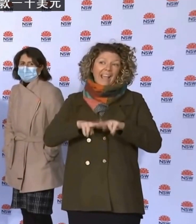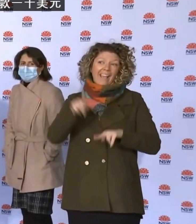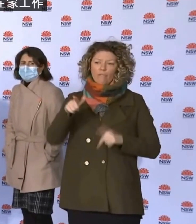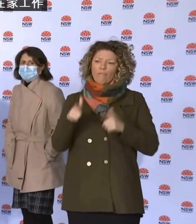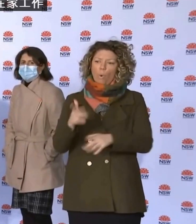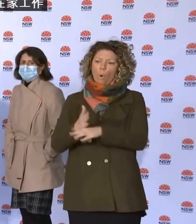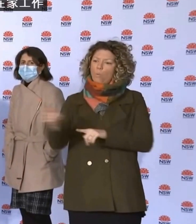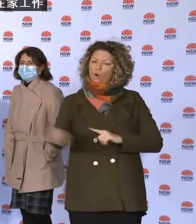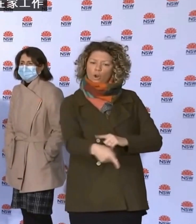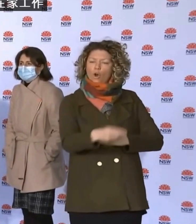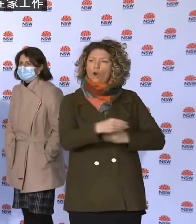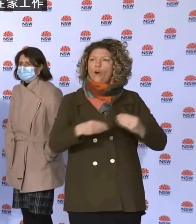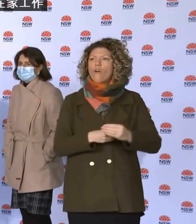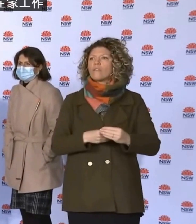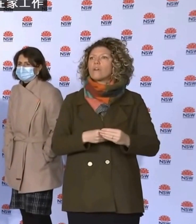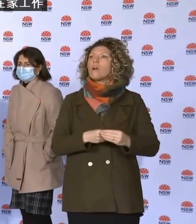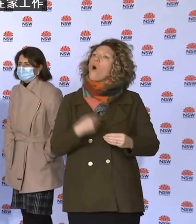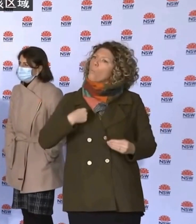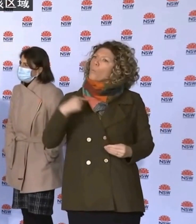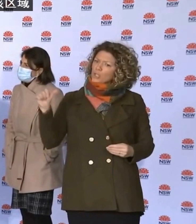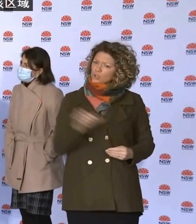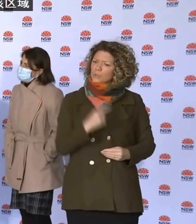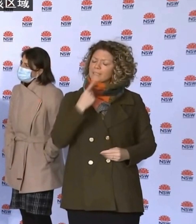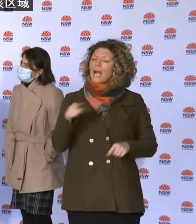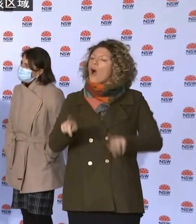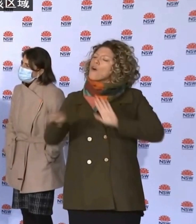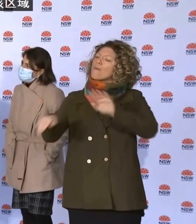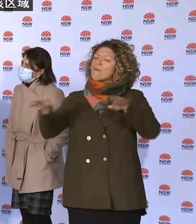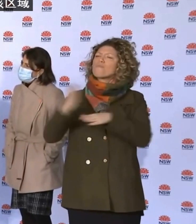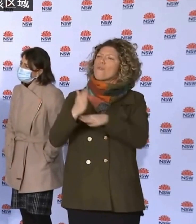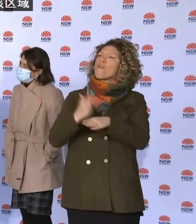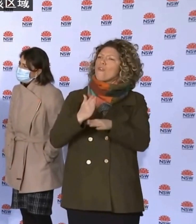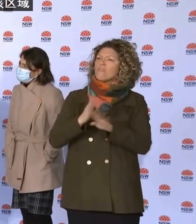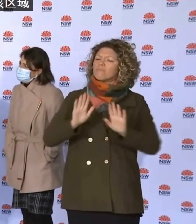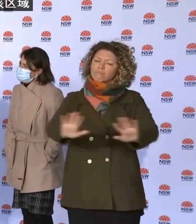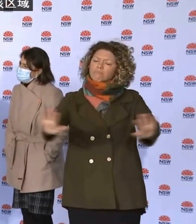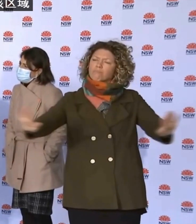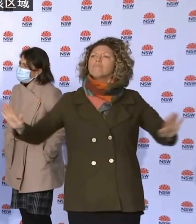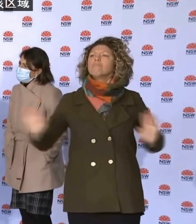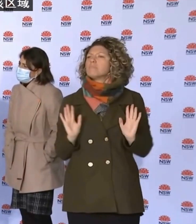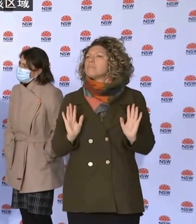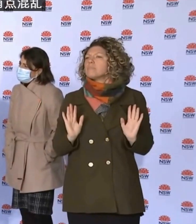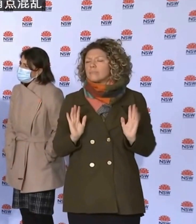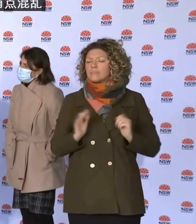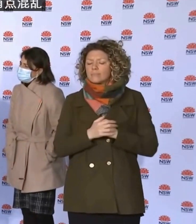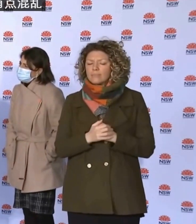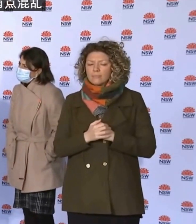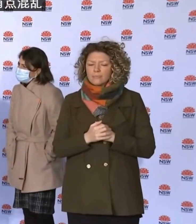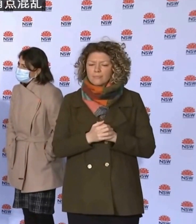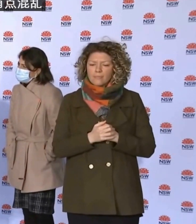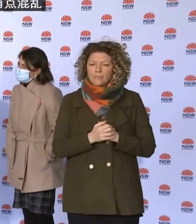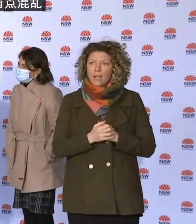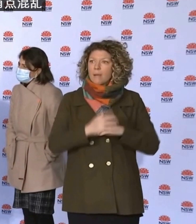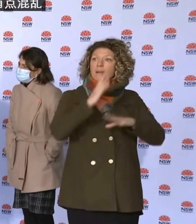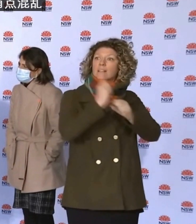be able to work at home. You should encourage them to work at home unless it's really critical. But the instructions to